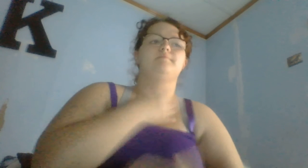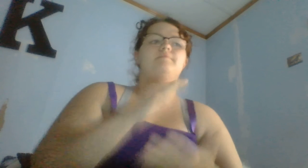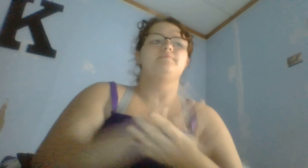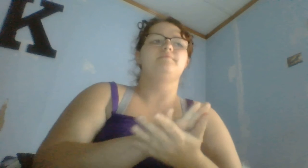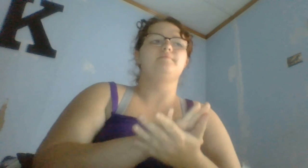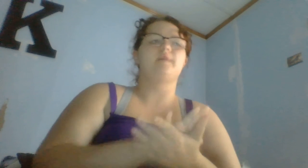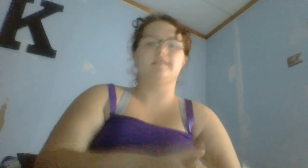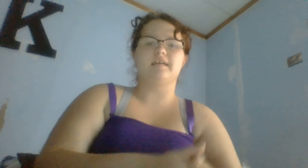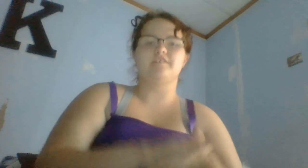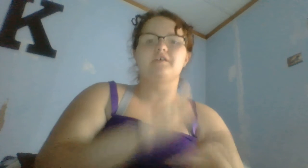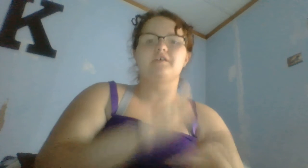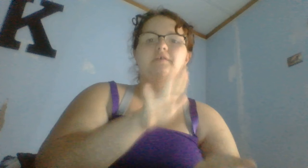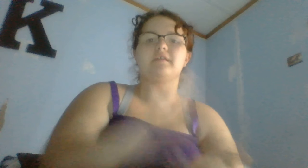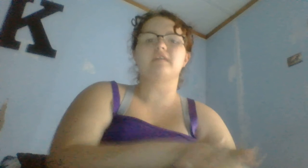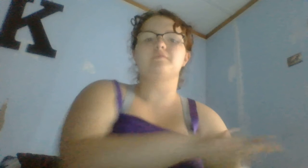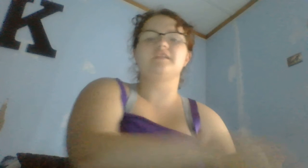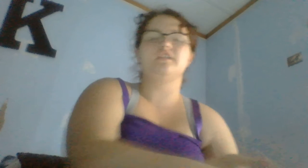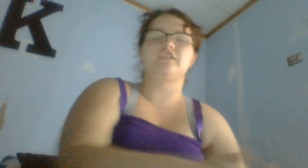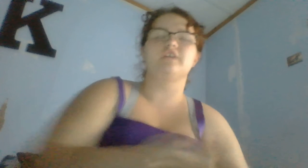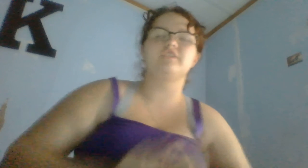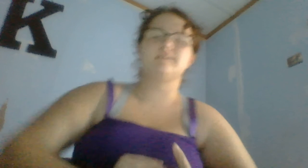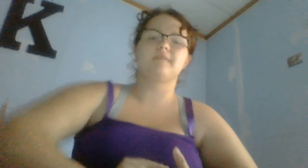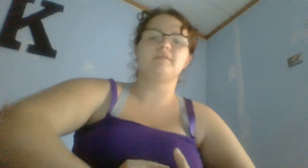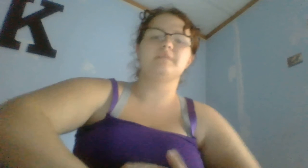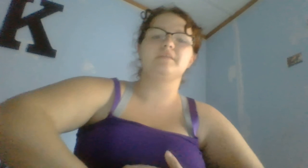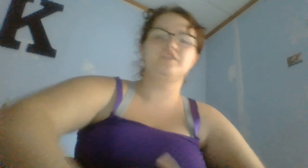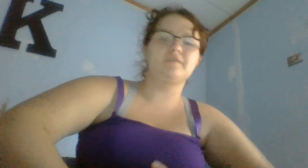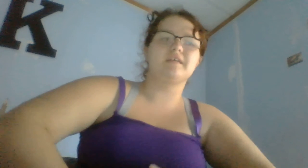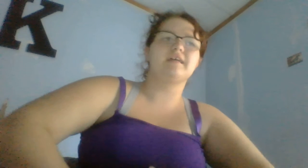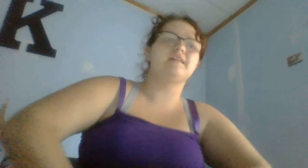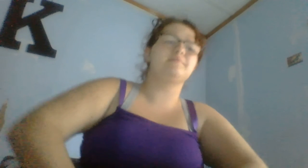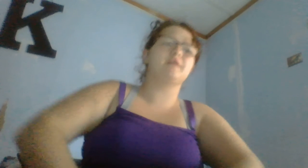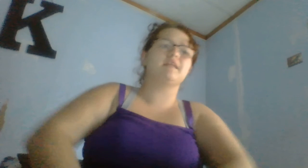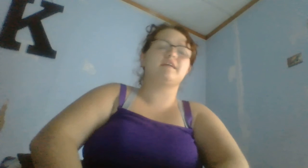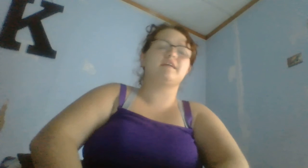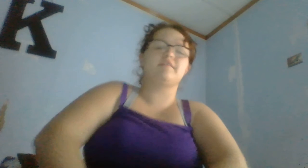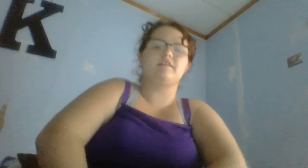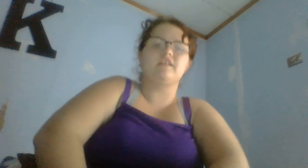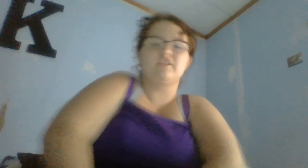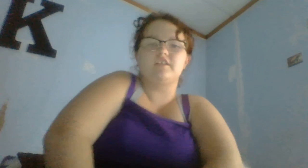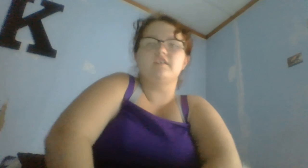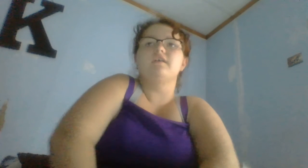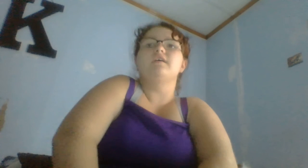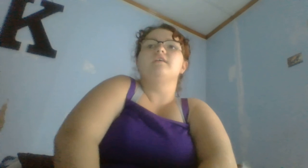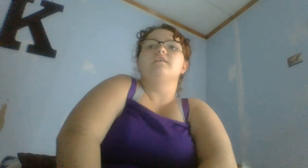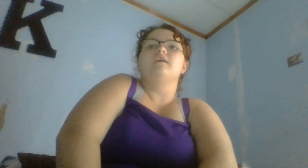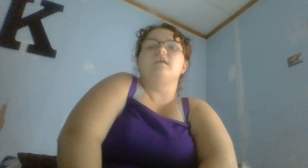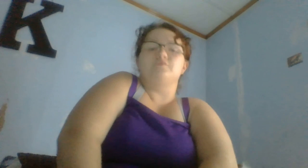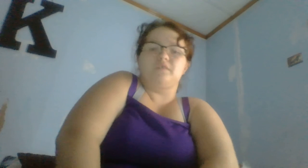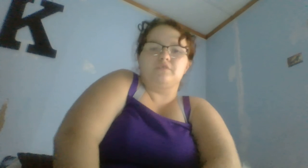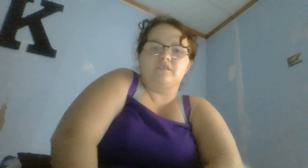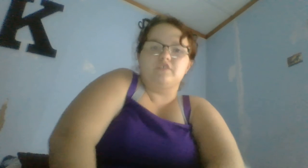and yeah so that's one of the challenges i'm gonna be doing in the beginning of the year of 2022